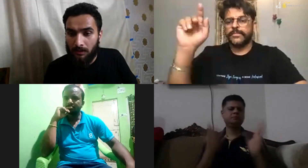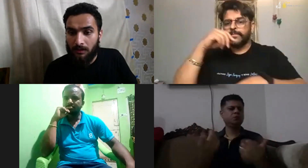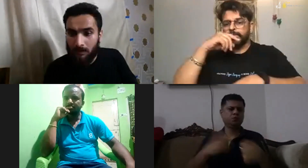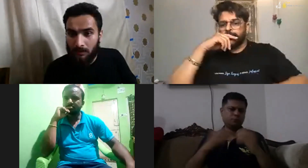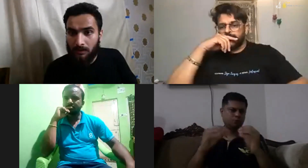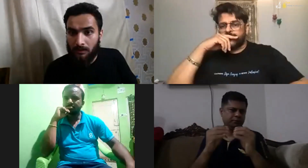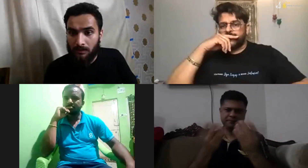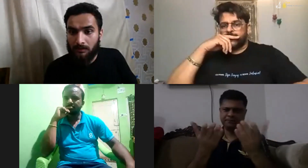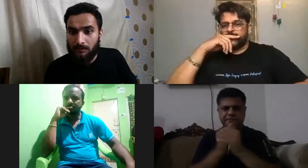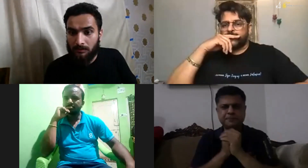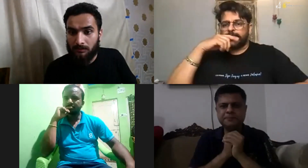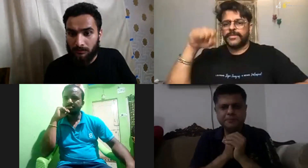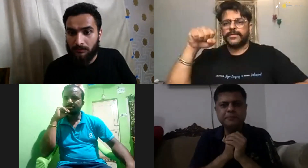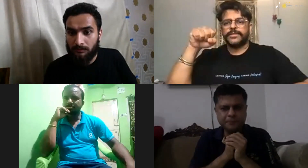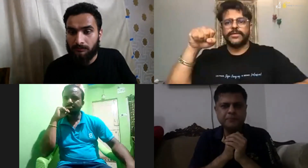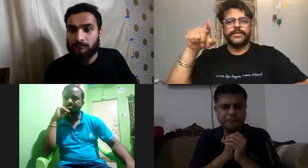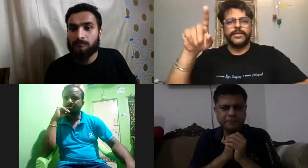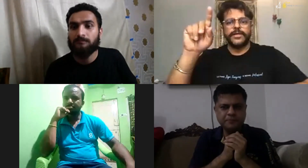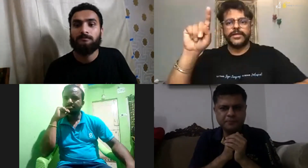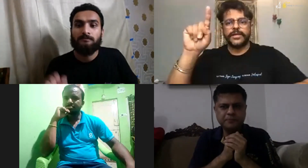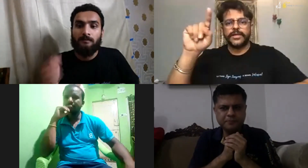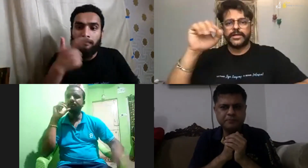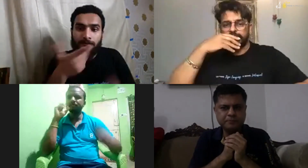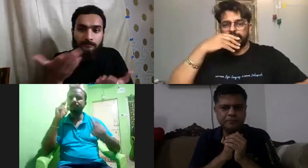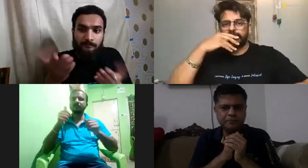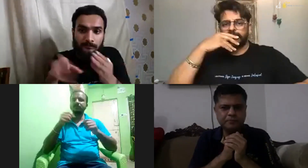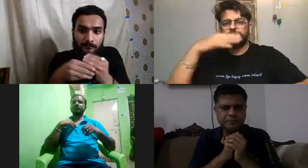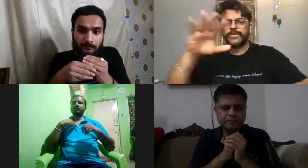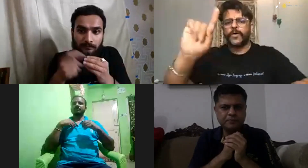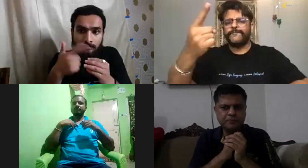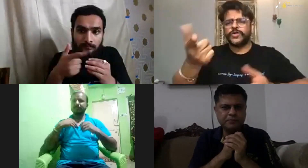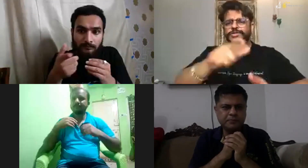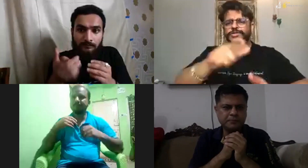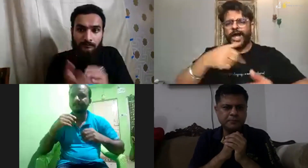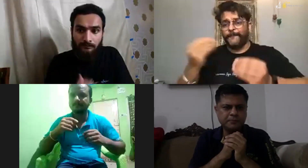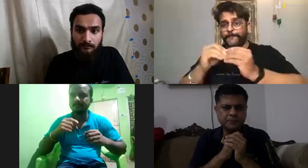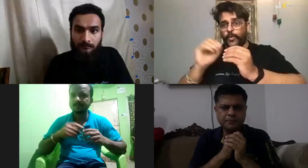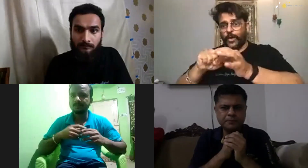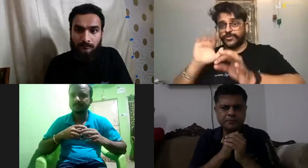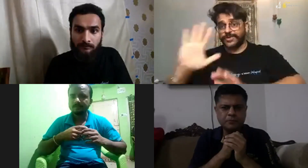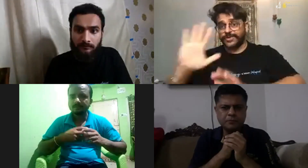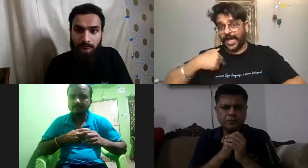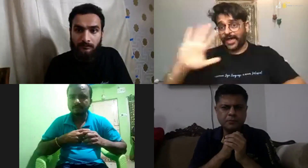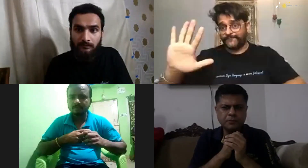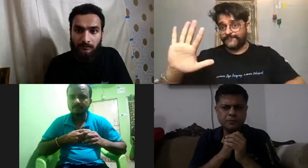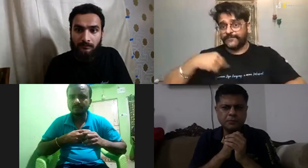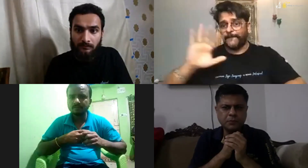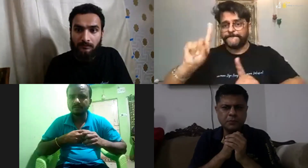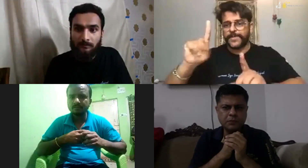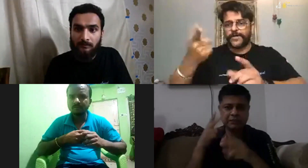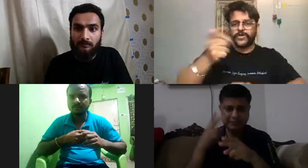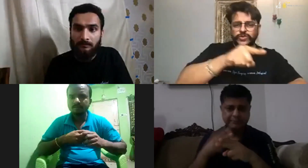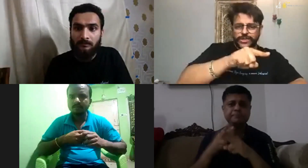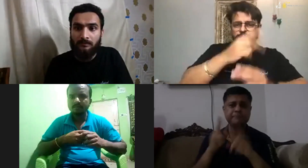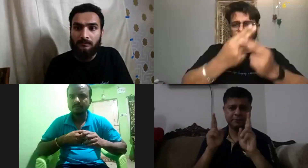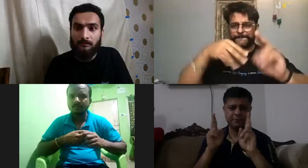expecting and we're hoping for better results right now. We can have more questions if you want. All right. I really have more questions for